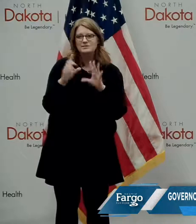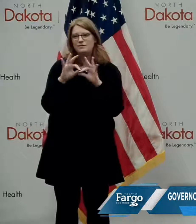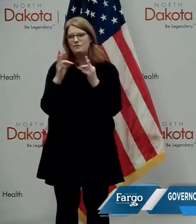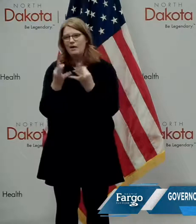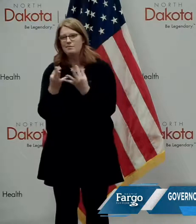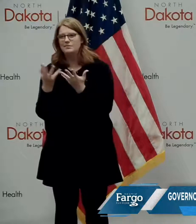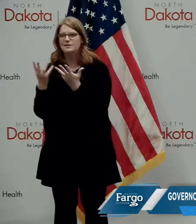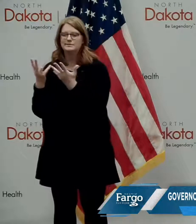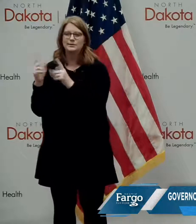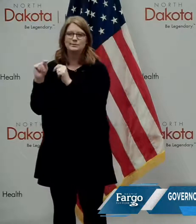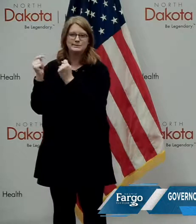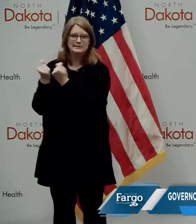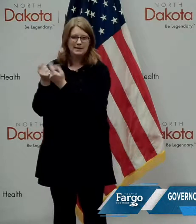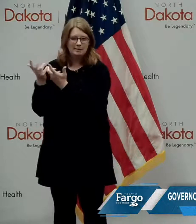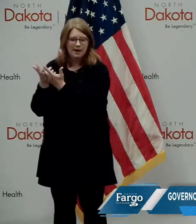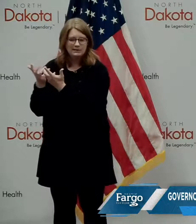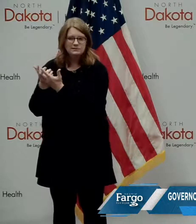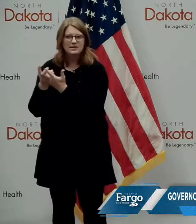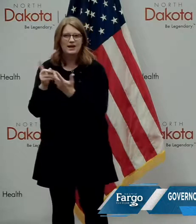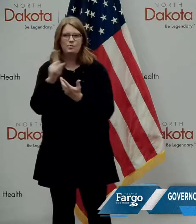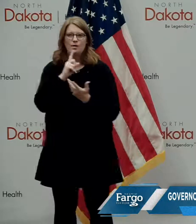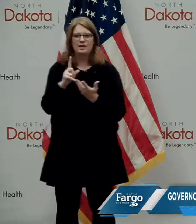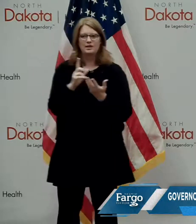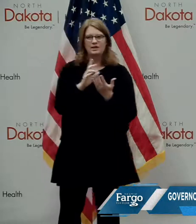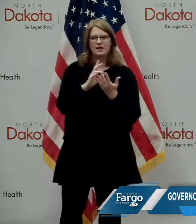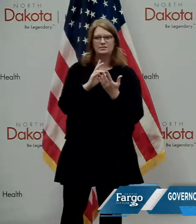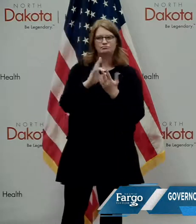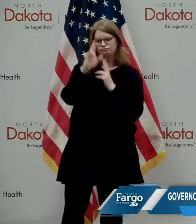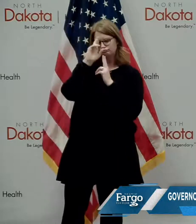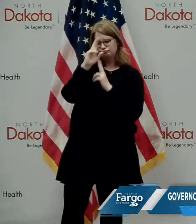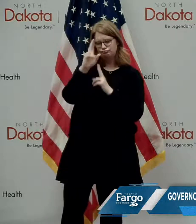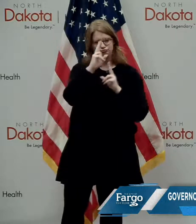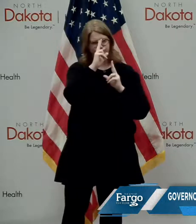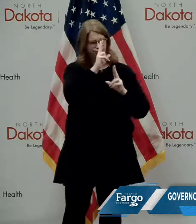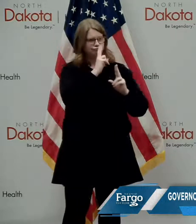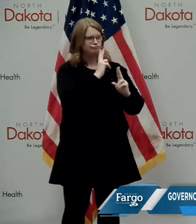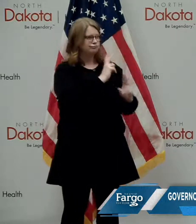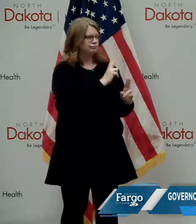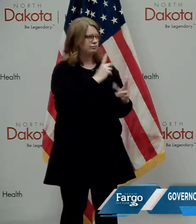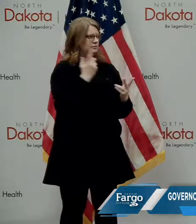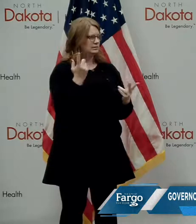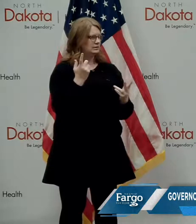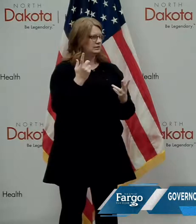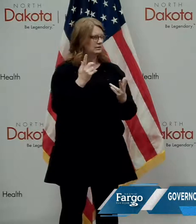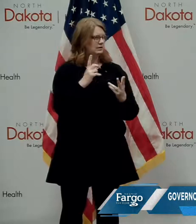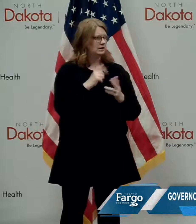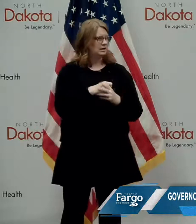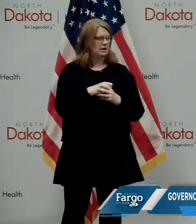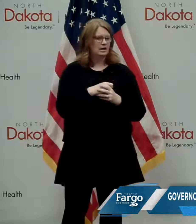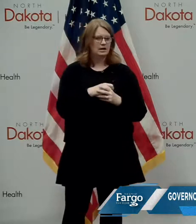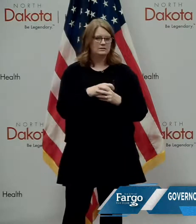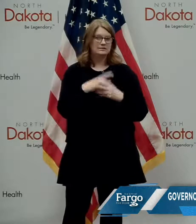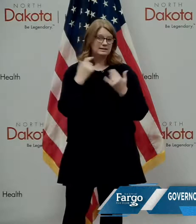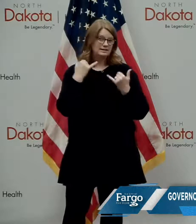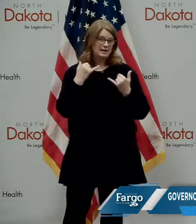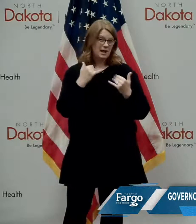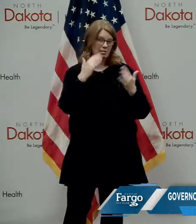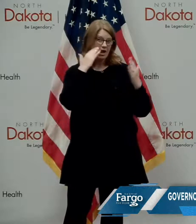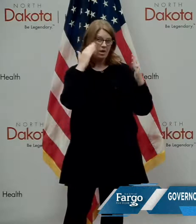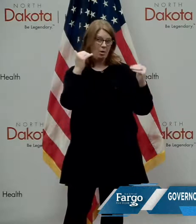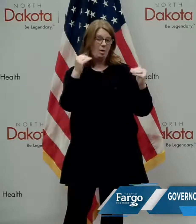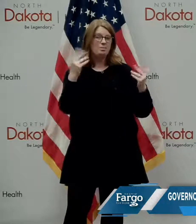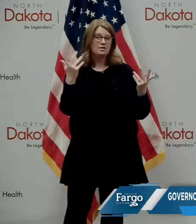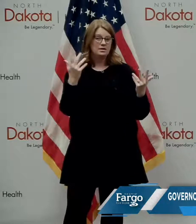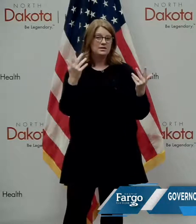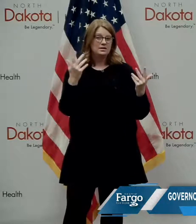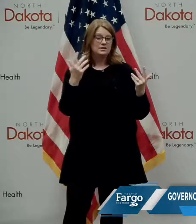teammates, and hopefully that all of us, as we perhaps are at the point, I hope, which is going to be in history looked